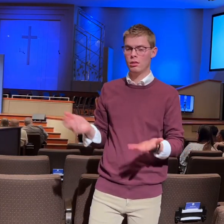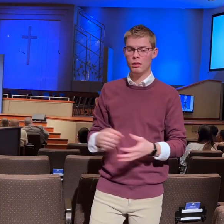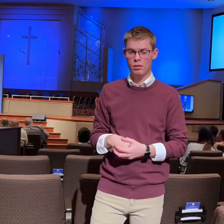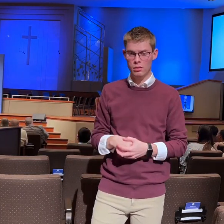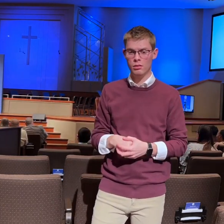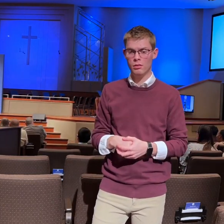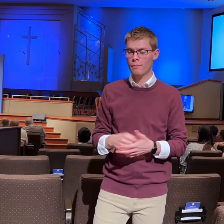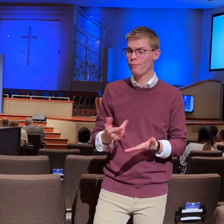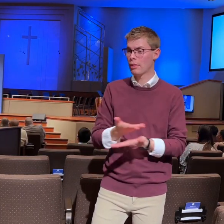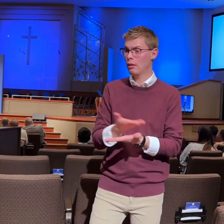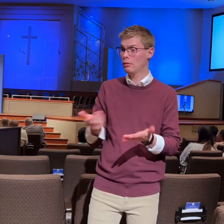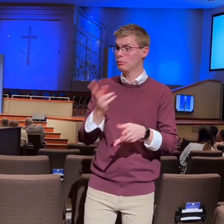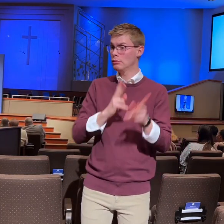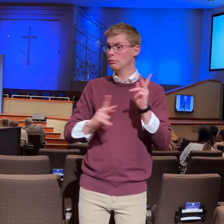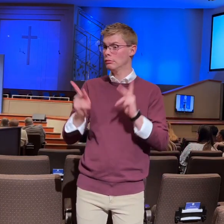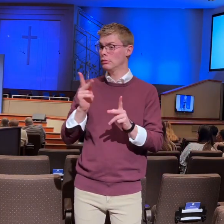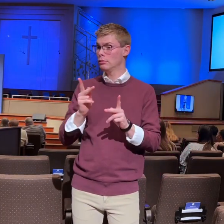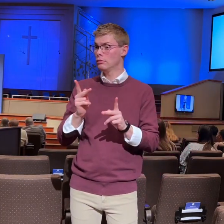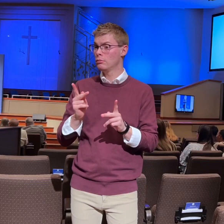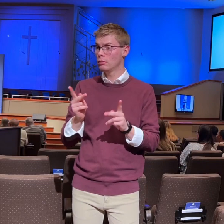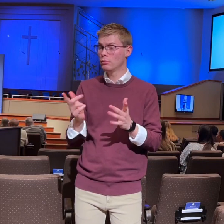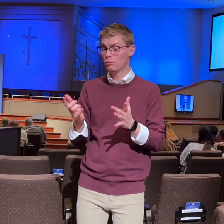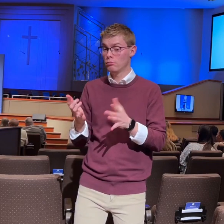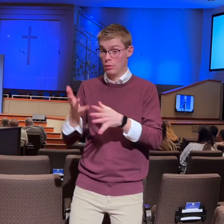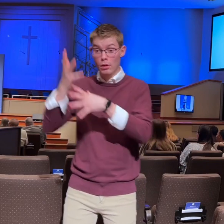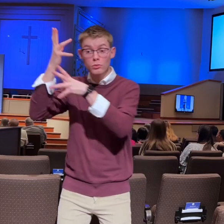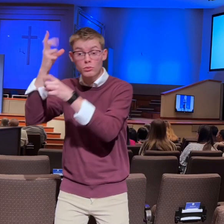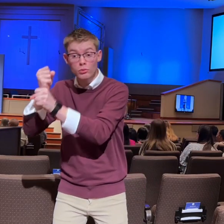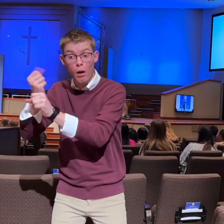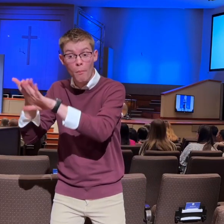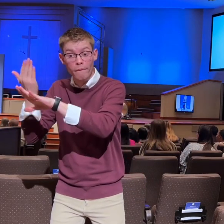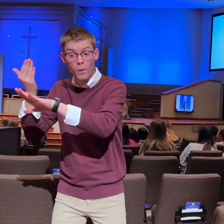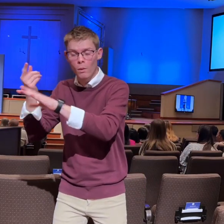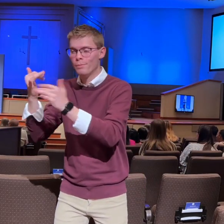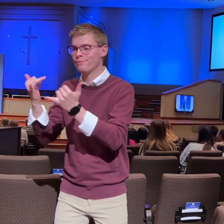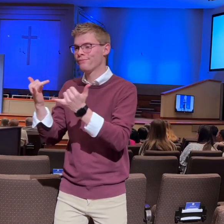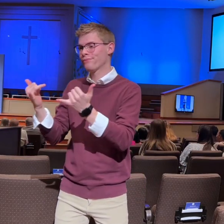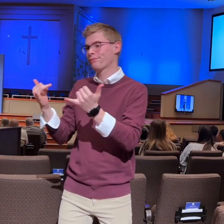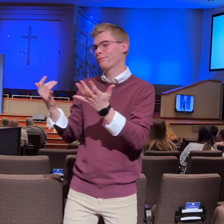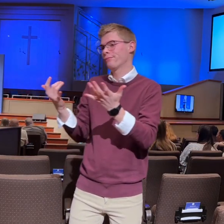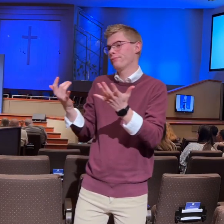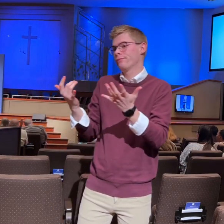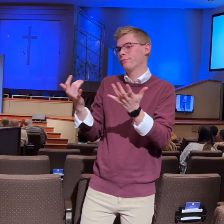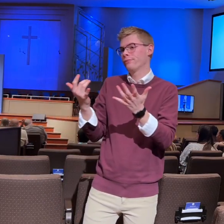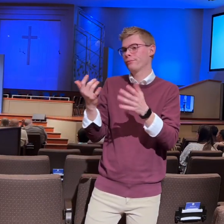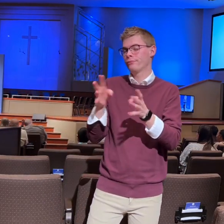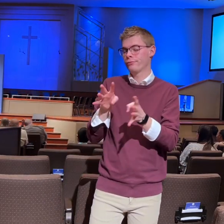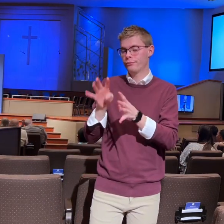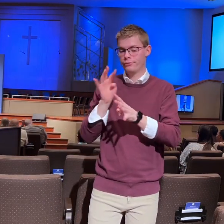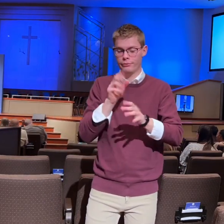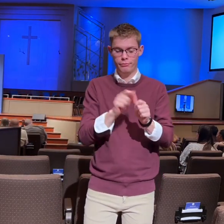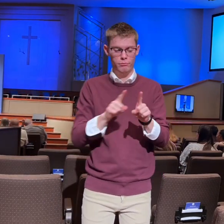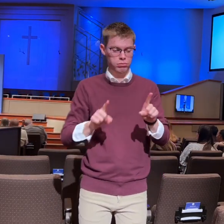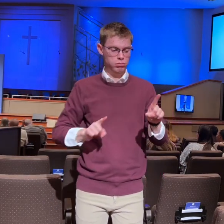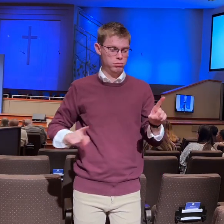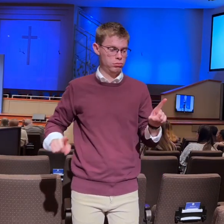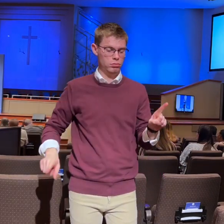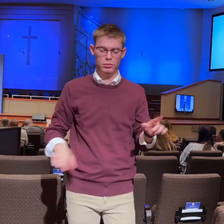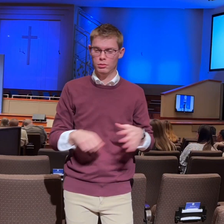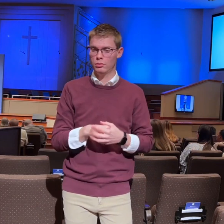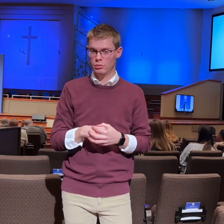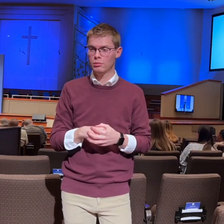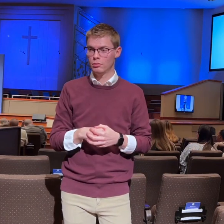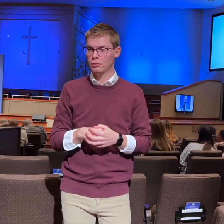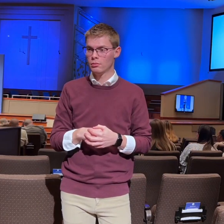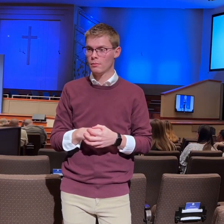These people once had sound doctrine, and now they have departed from the truth. Now, apostasy isn't an unintentional departure